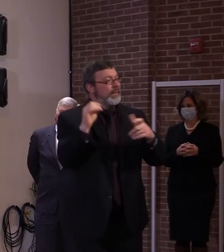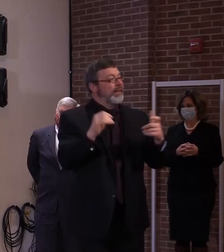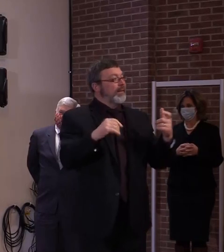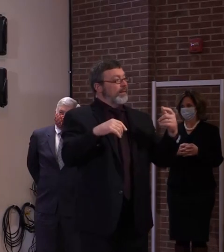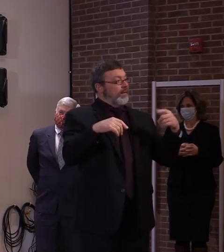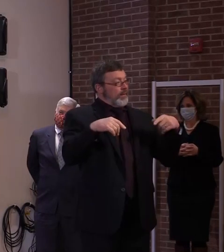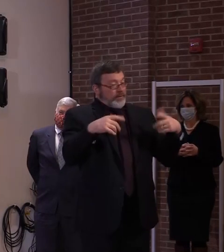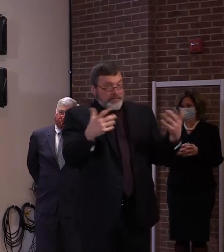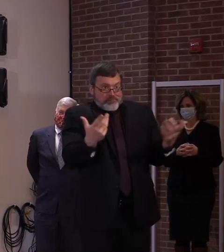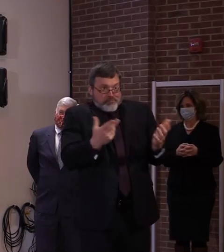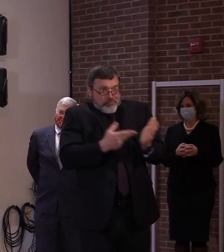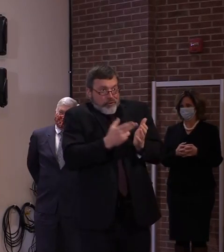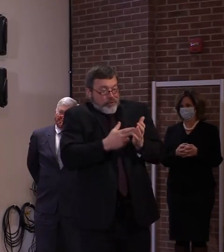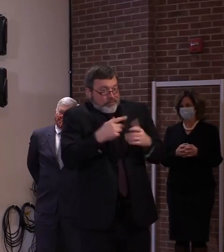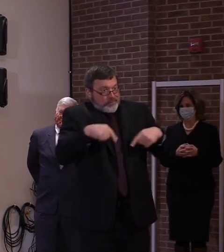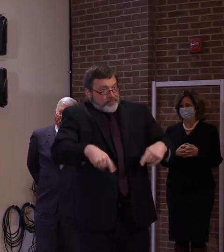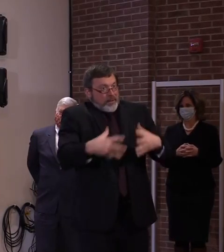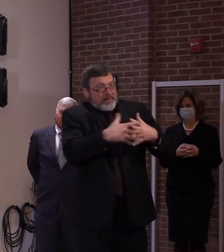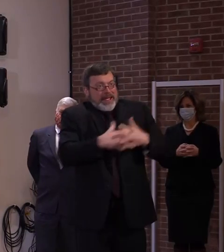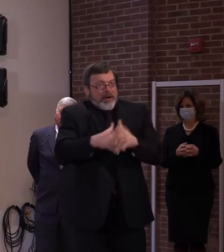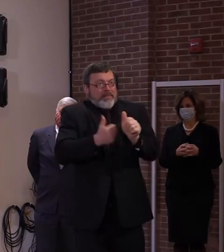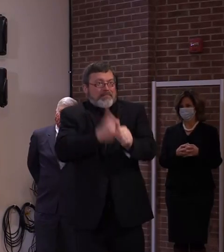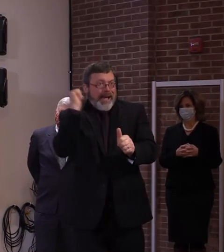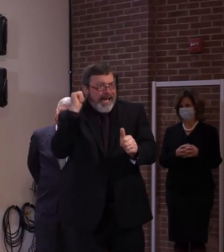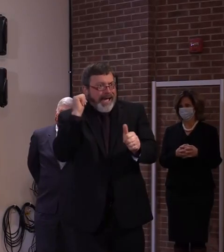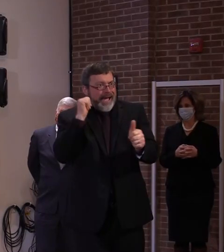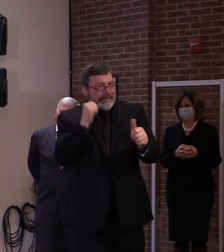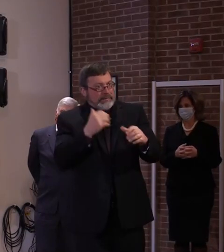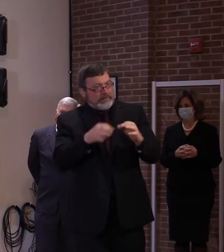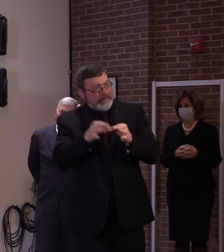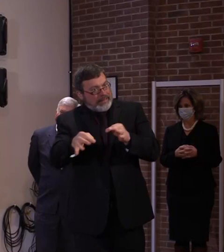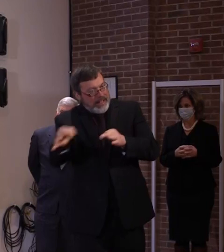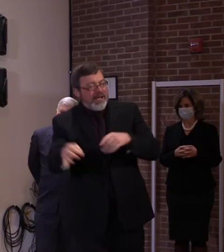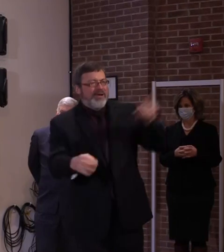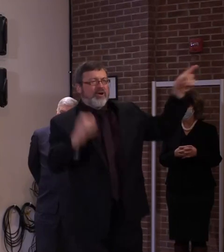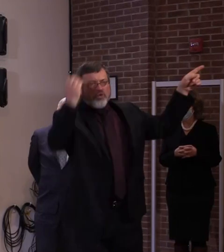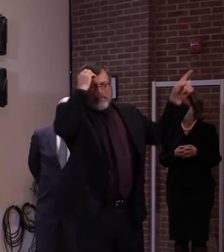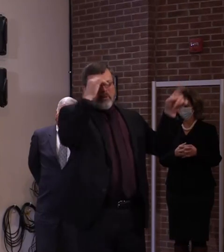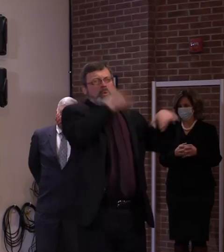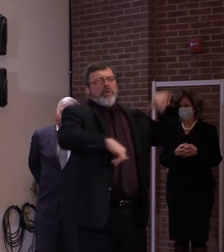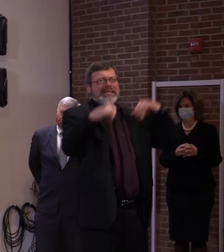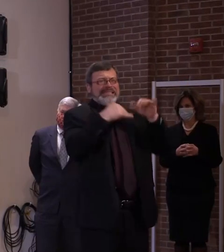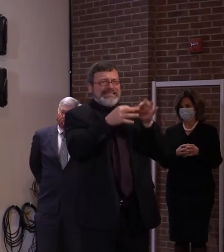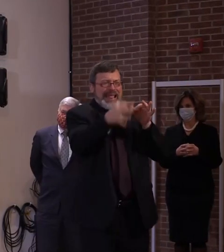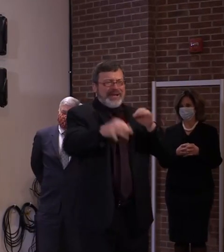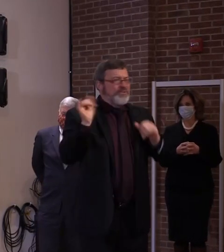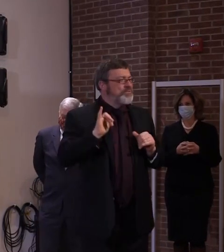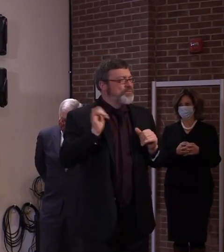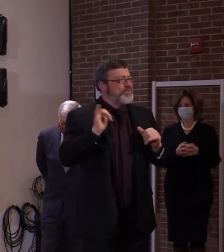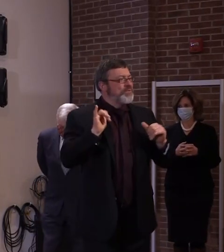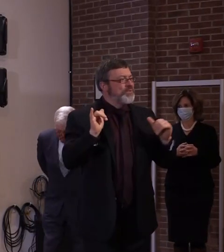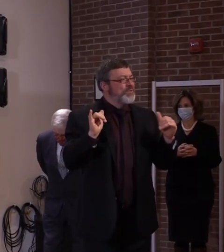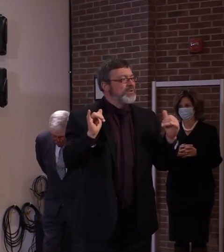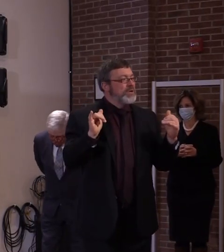the population have as ready access to this. I think in Vermont we're doing phenomenally well with regard to that.